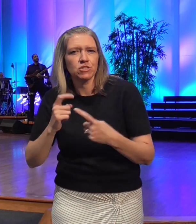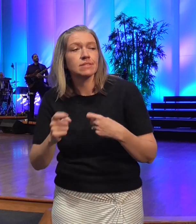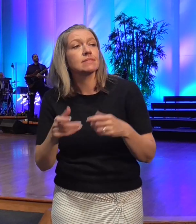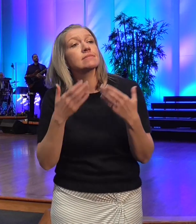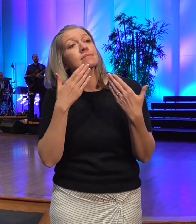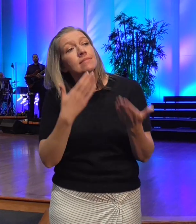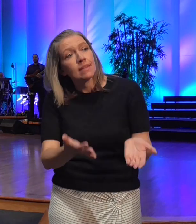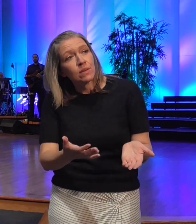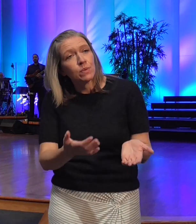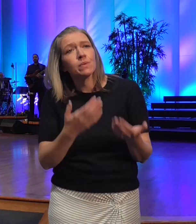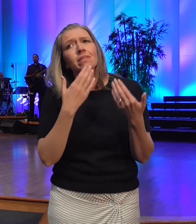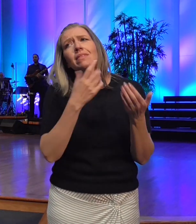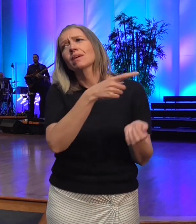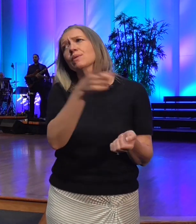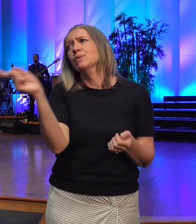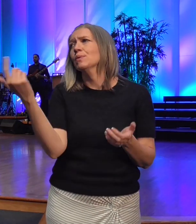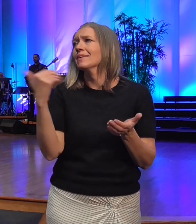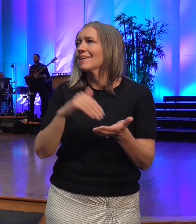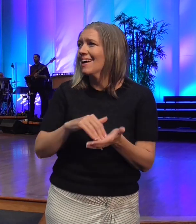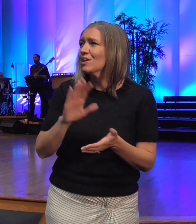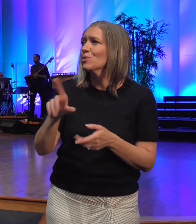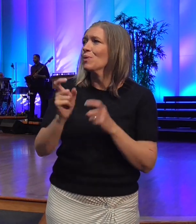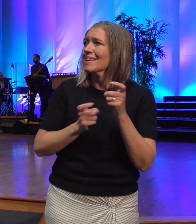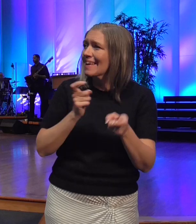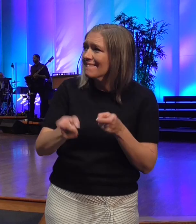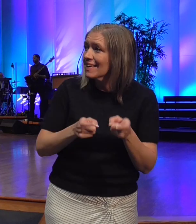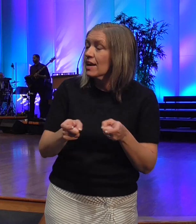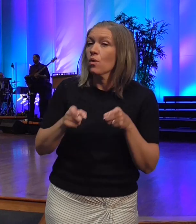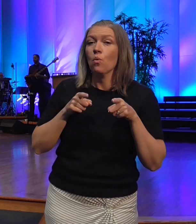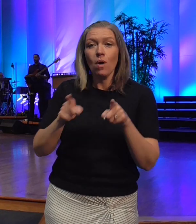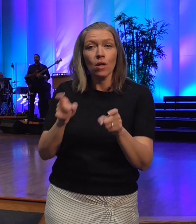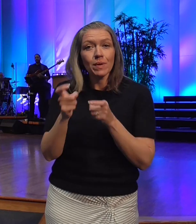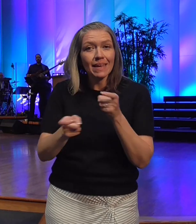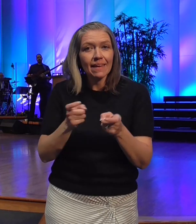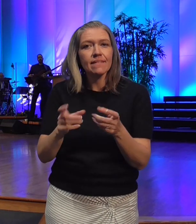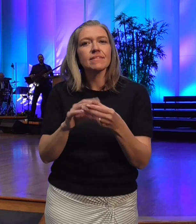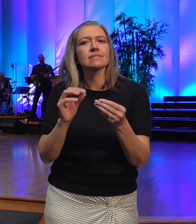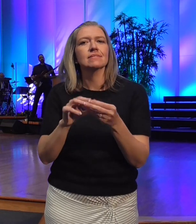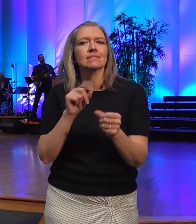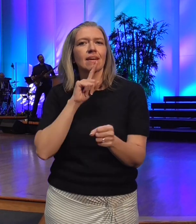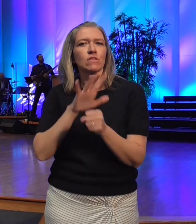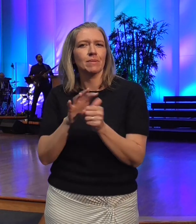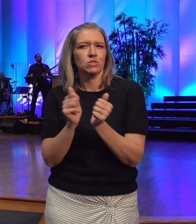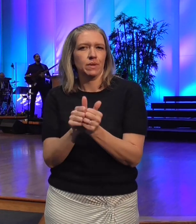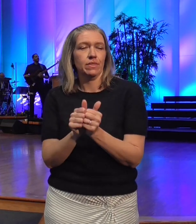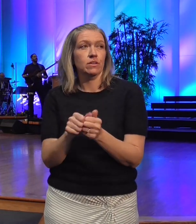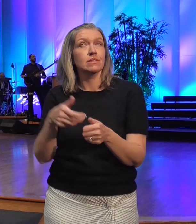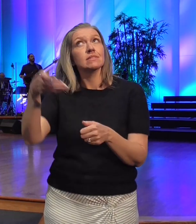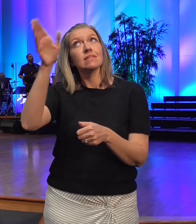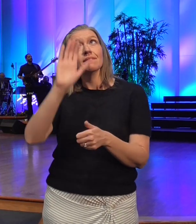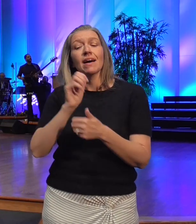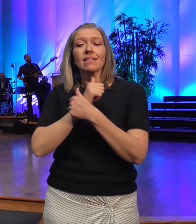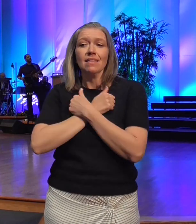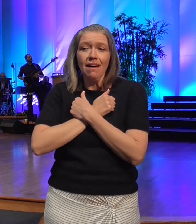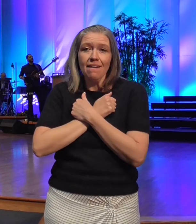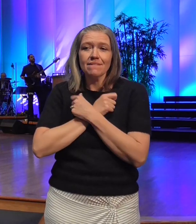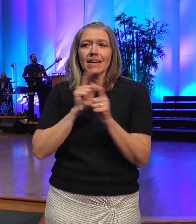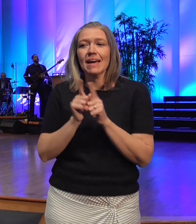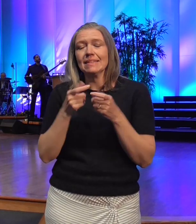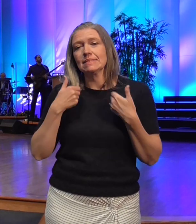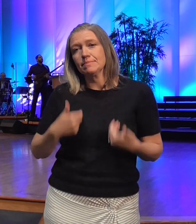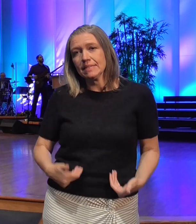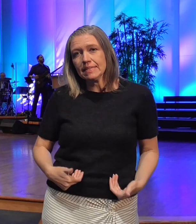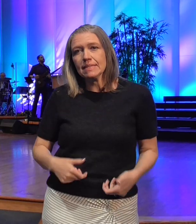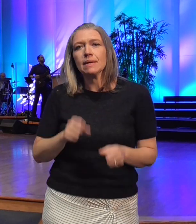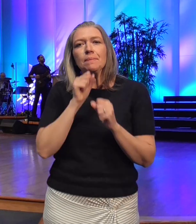much, and thank you again for all your giving. And as we give, please say our affirmation with me. Divine love, as